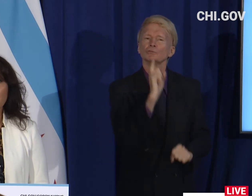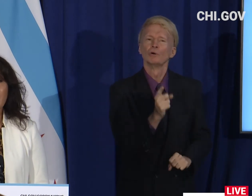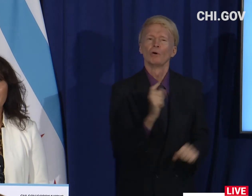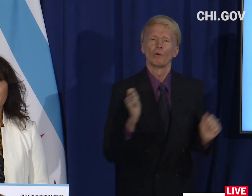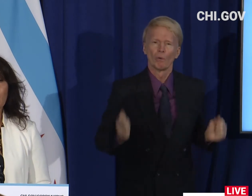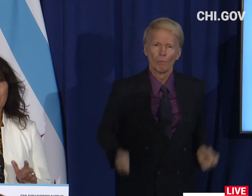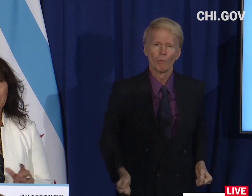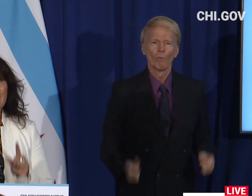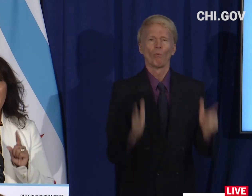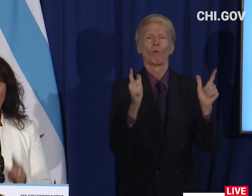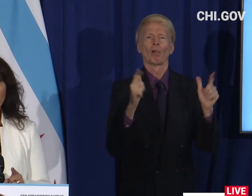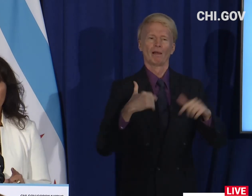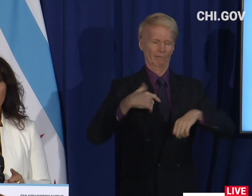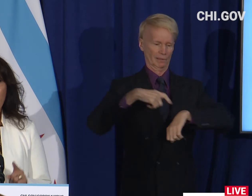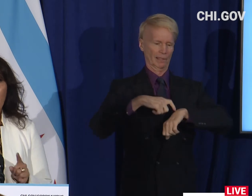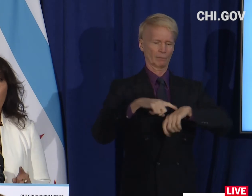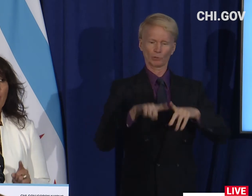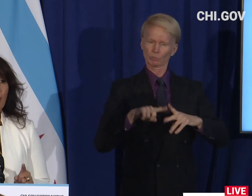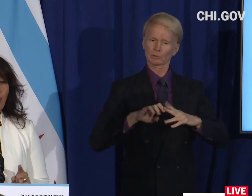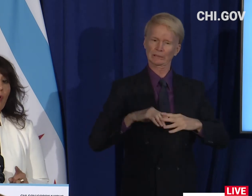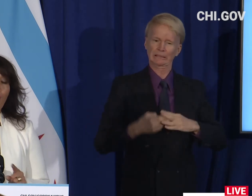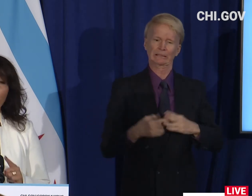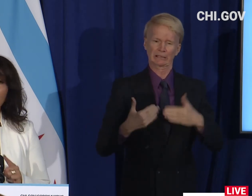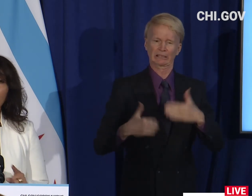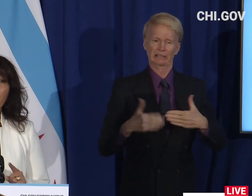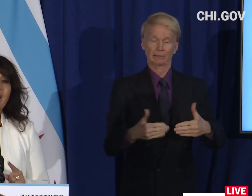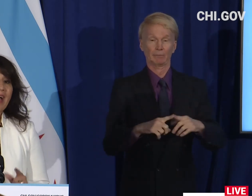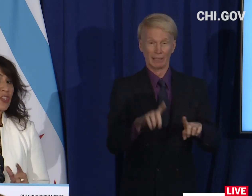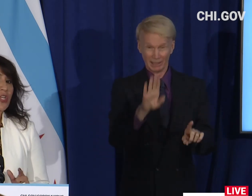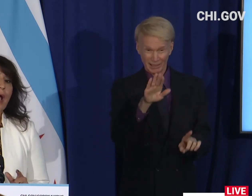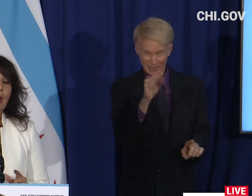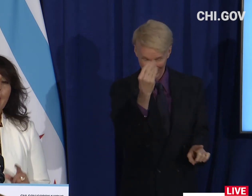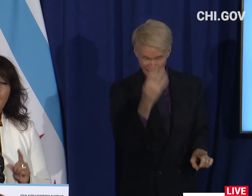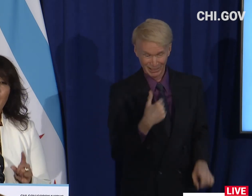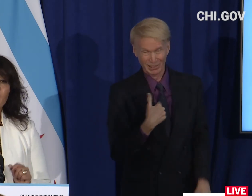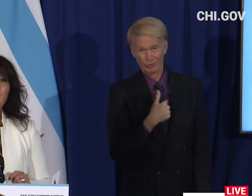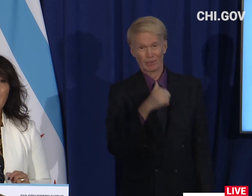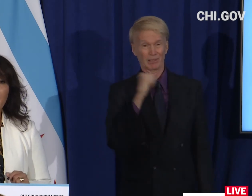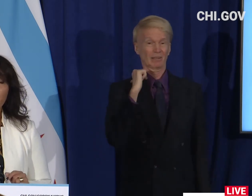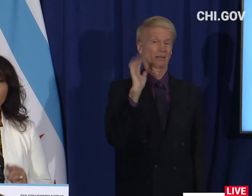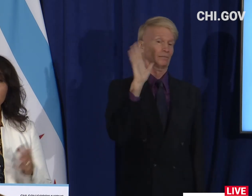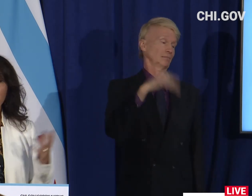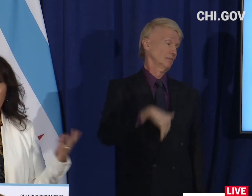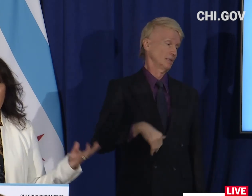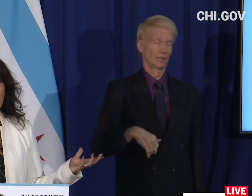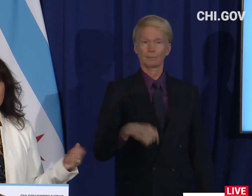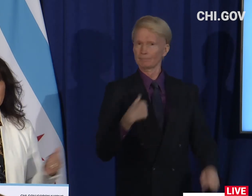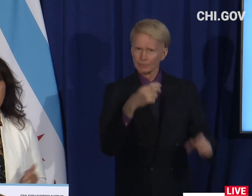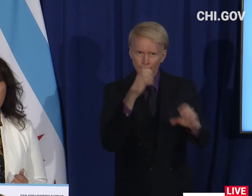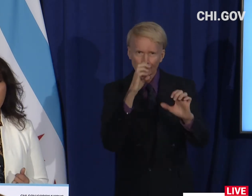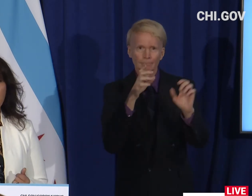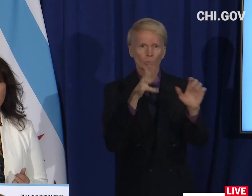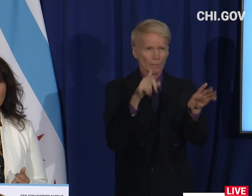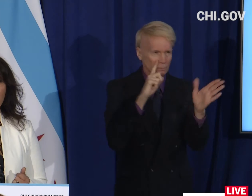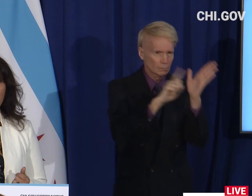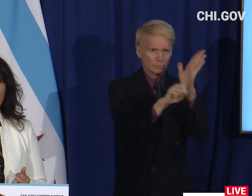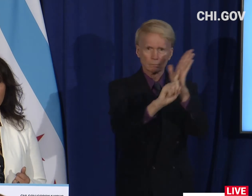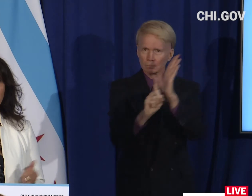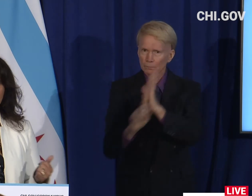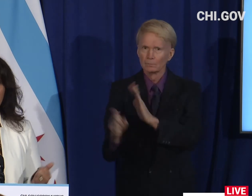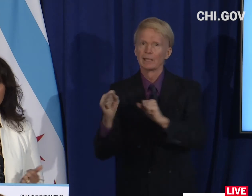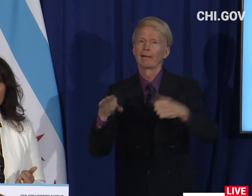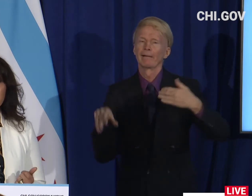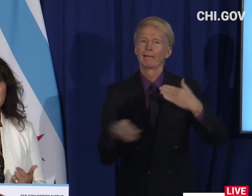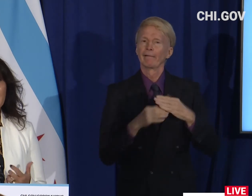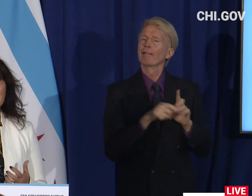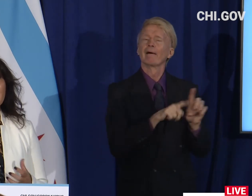allowing you time to implement. However, I want you to know that we are not shy about taking enforcement. And as